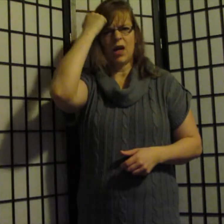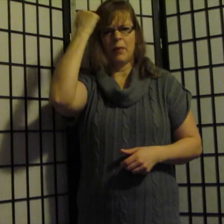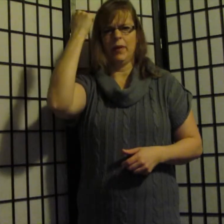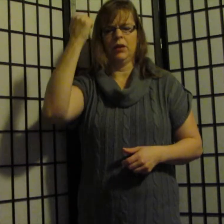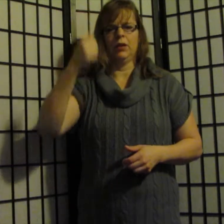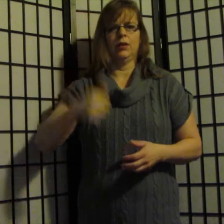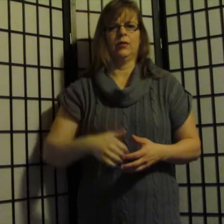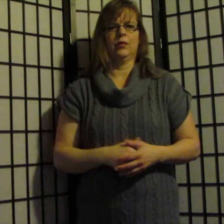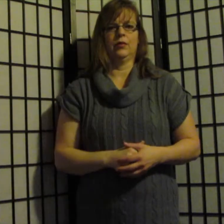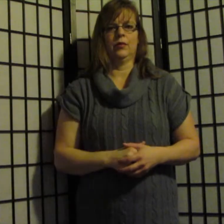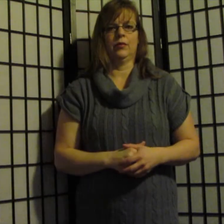Dumb.